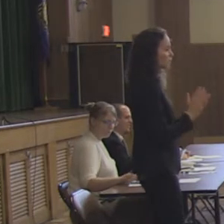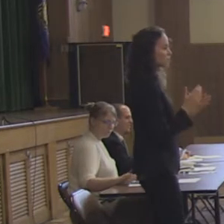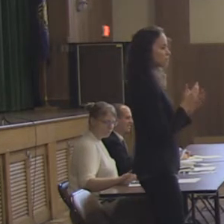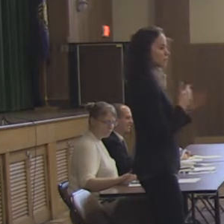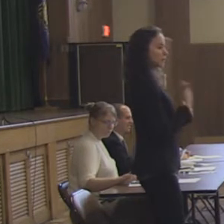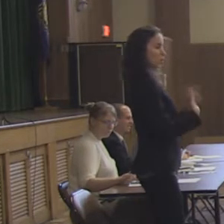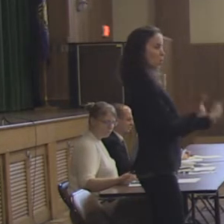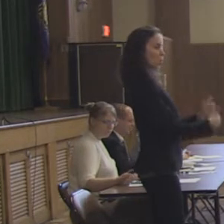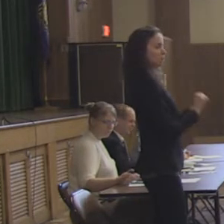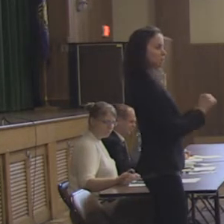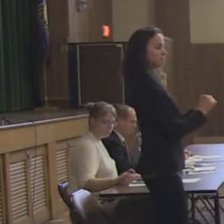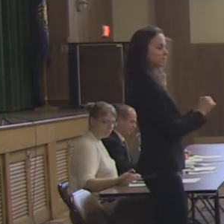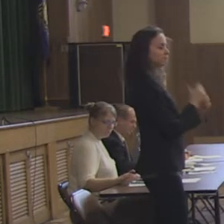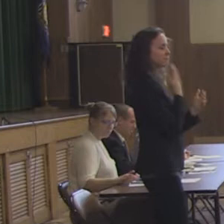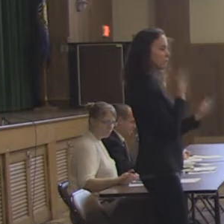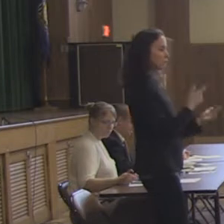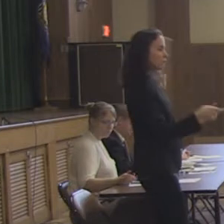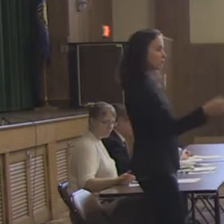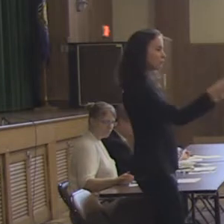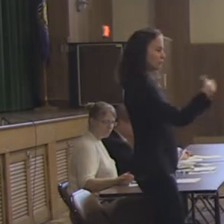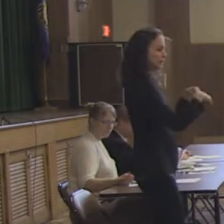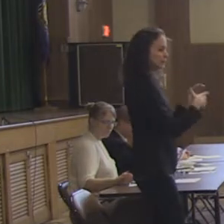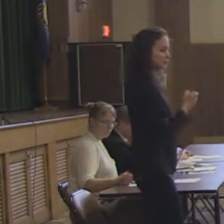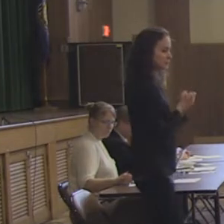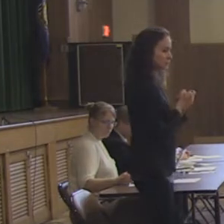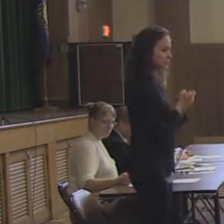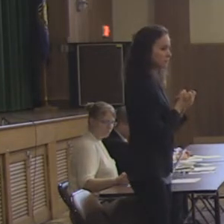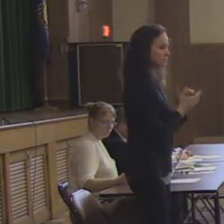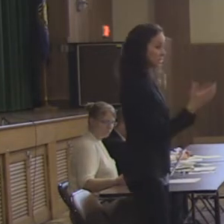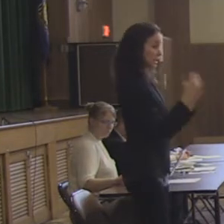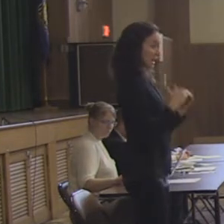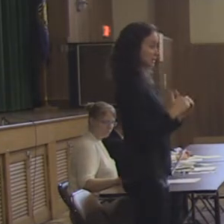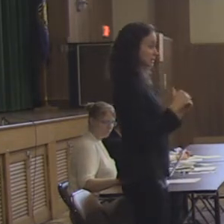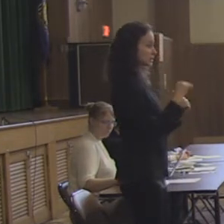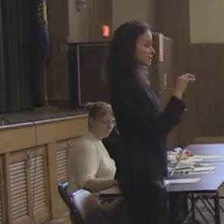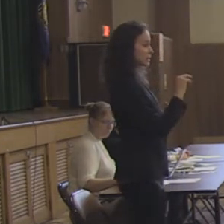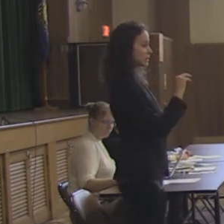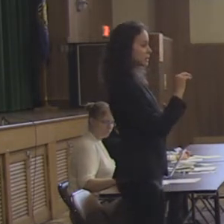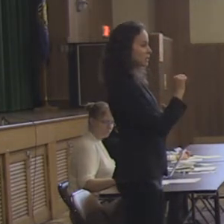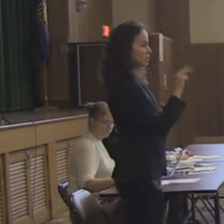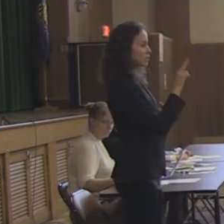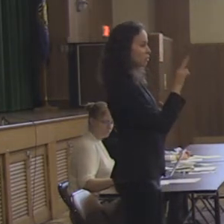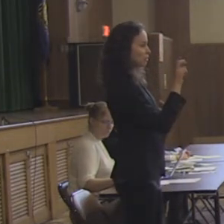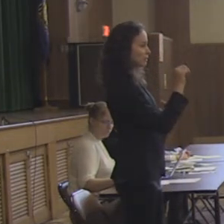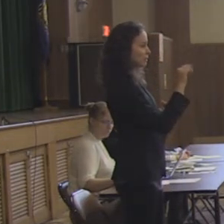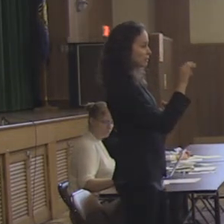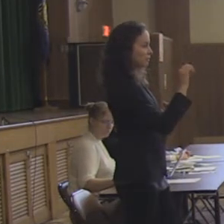going, and thanks for everyone for being here. So next up, we have Maureen Conrad.